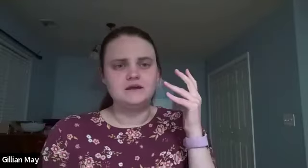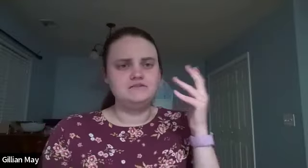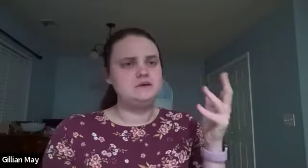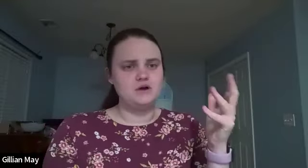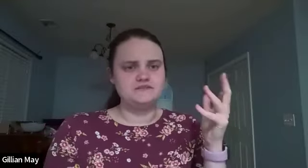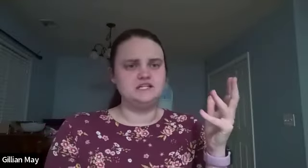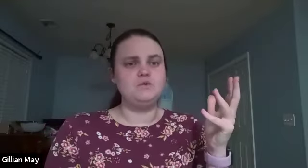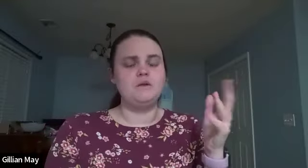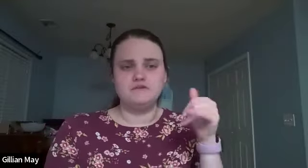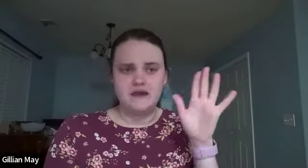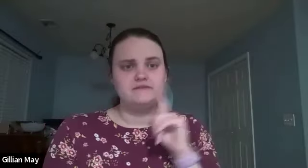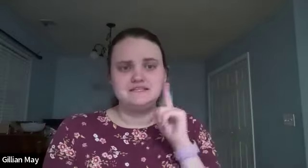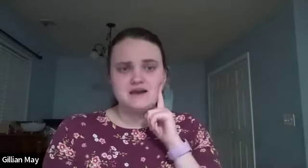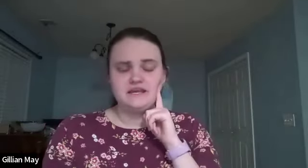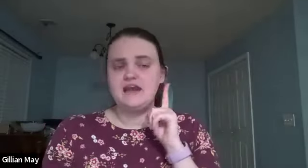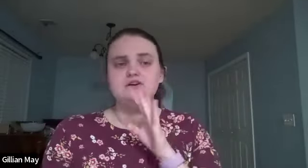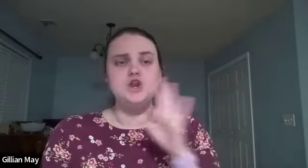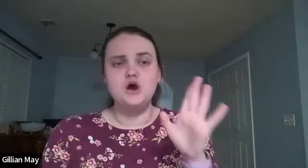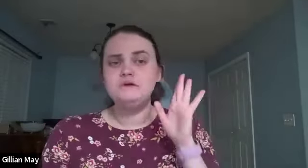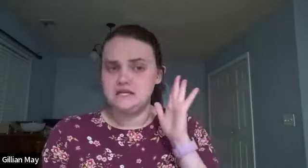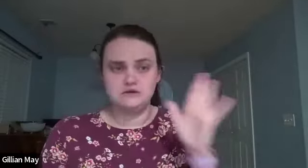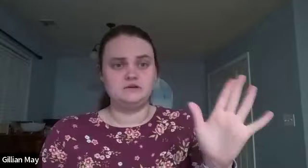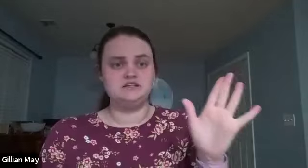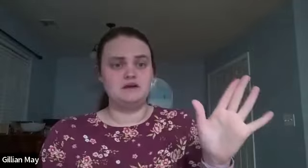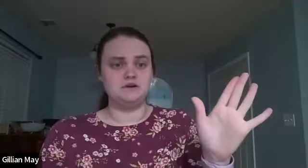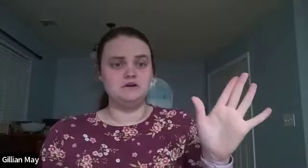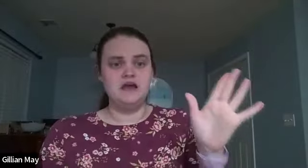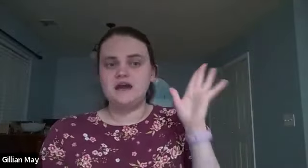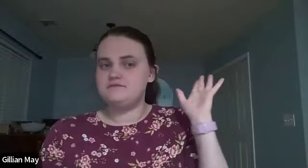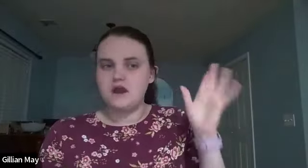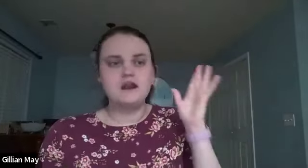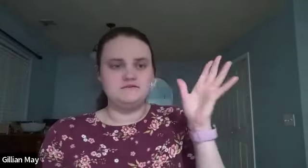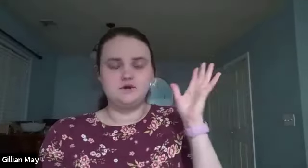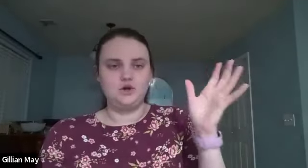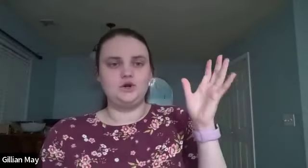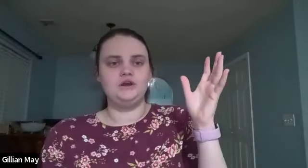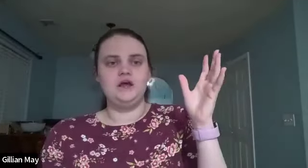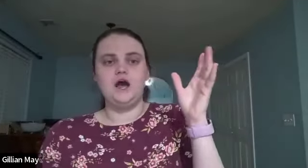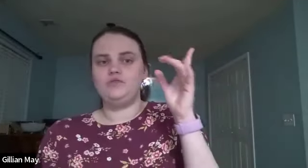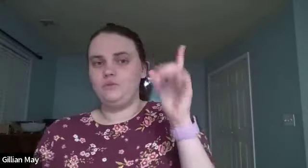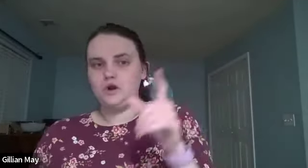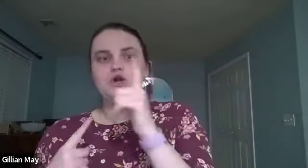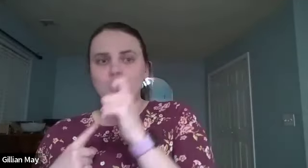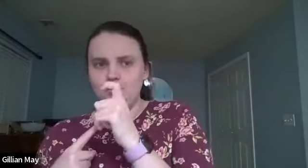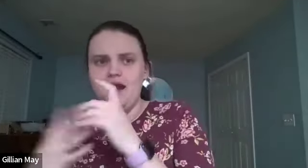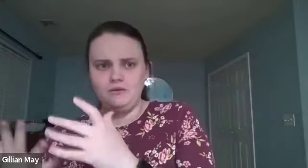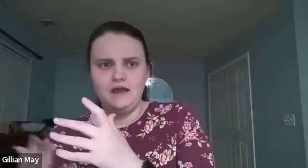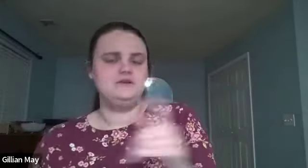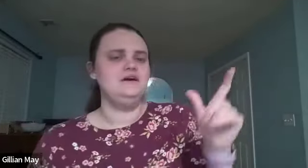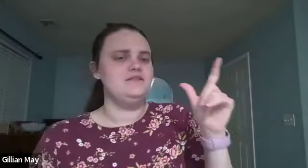Even people I've seen who are profoundly deaf, like have no hearing whatsoever, have not ever heard the word who out loud. They